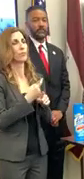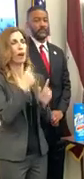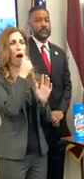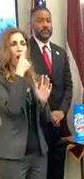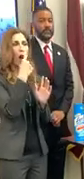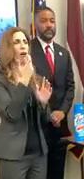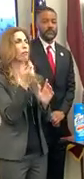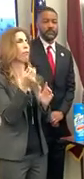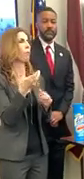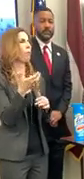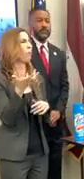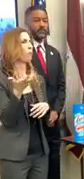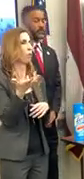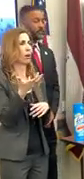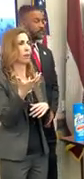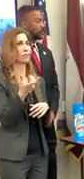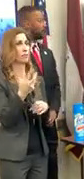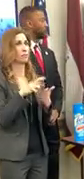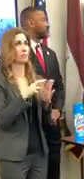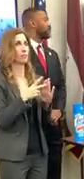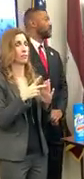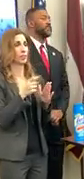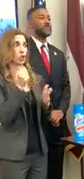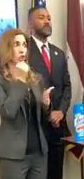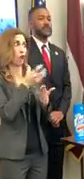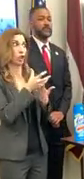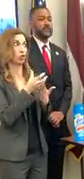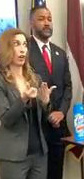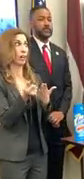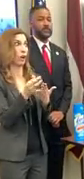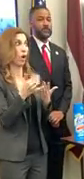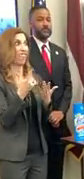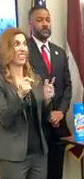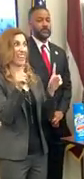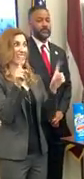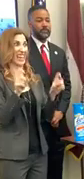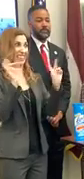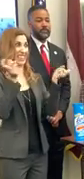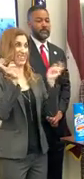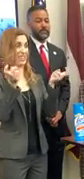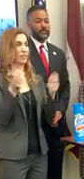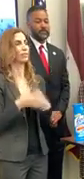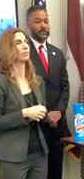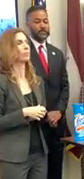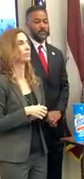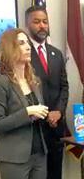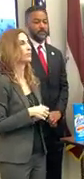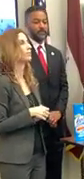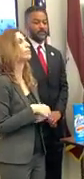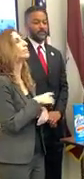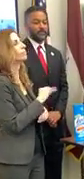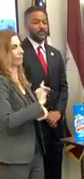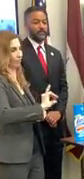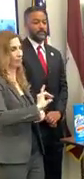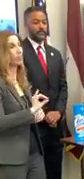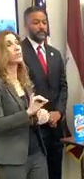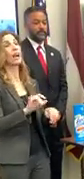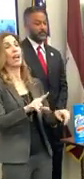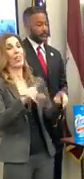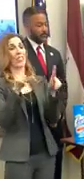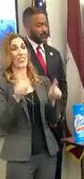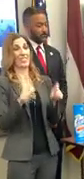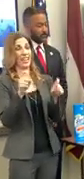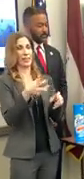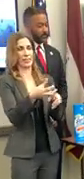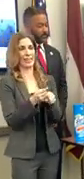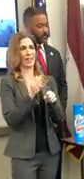swab? Is it that you're not gonna run out of the test? So the test, the obtaining